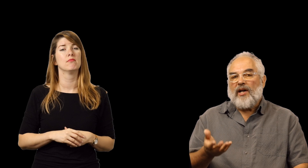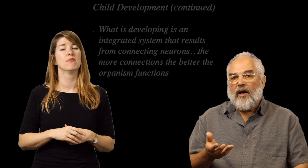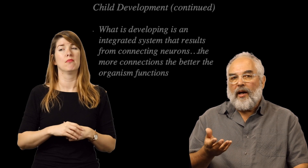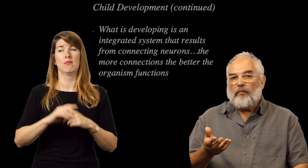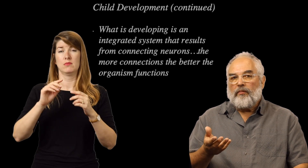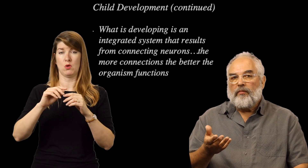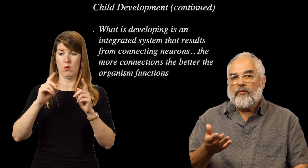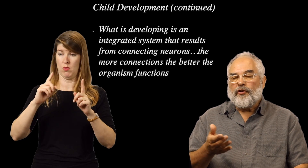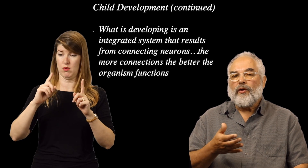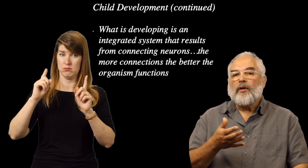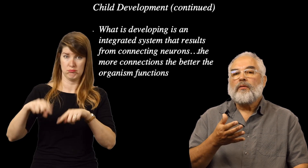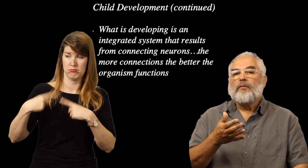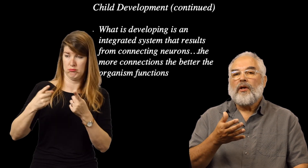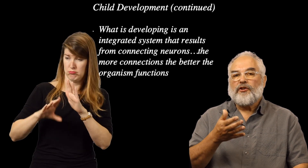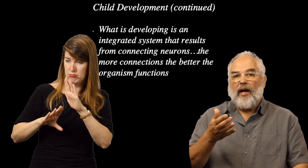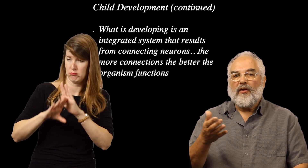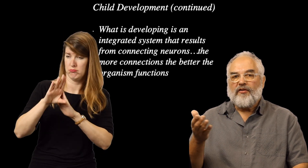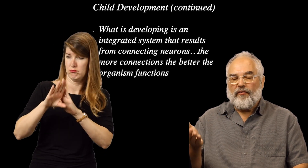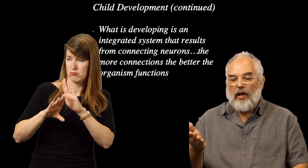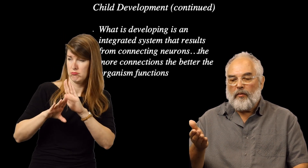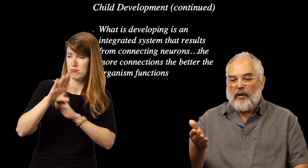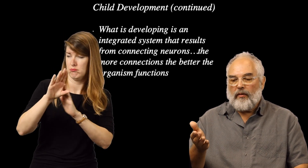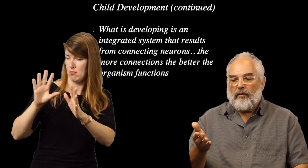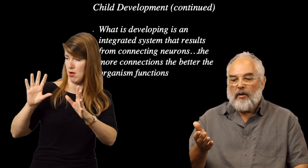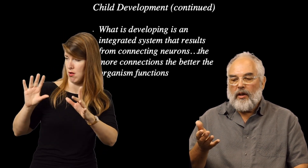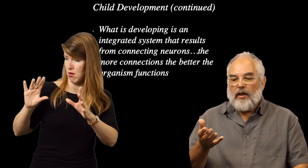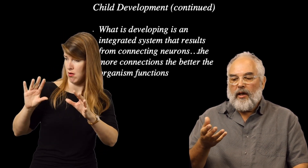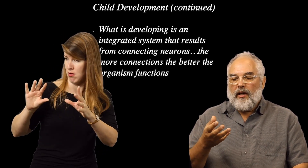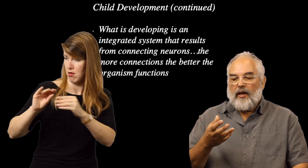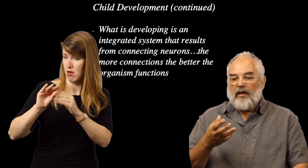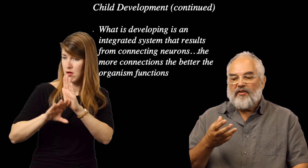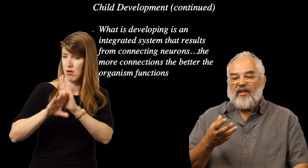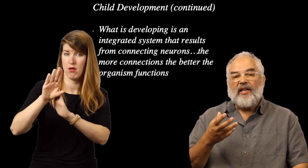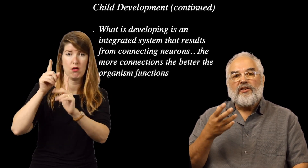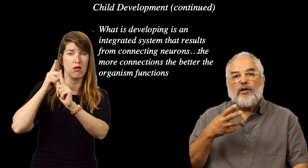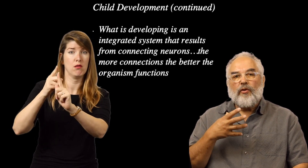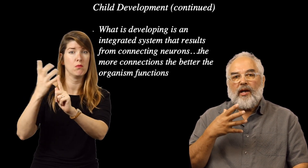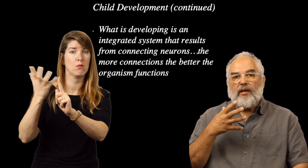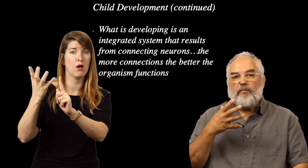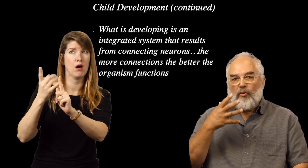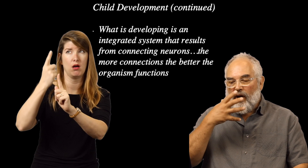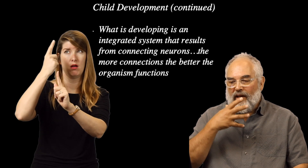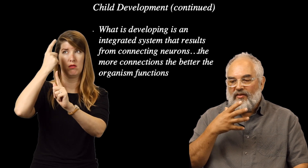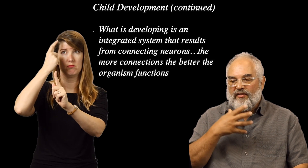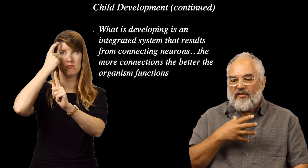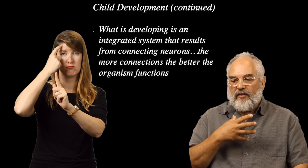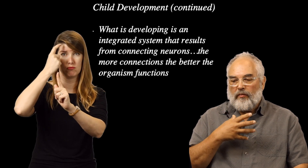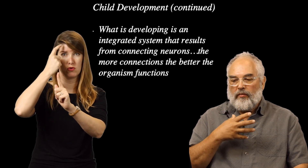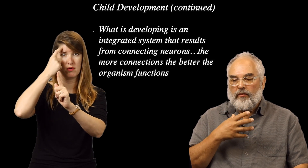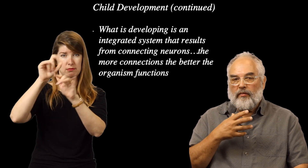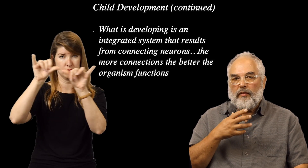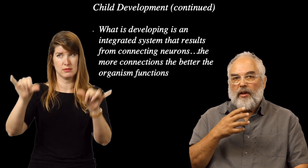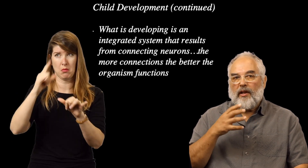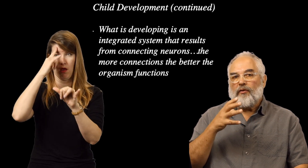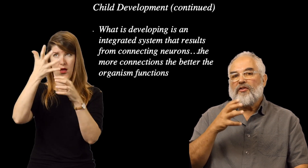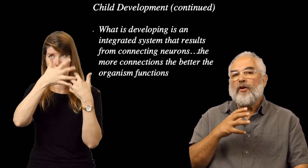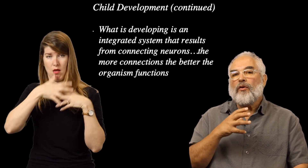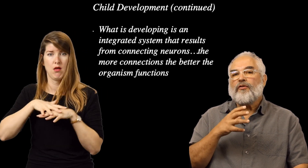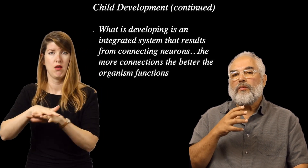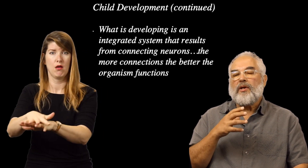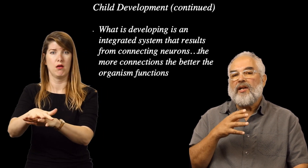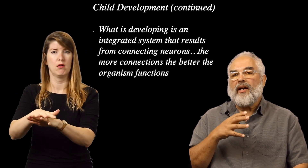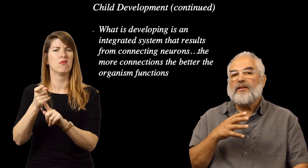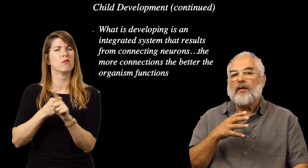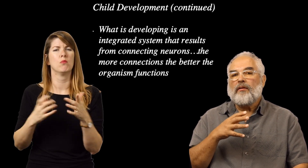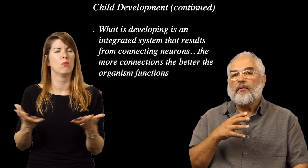developing over time during a child's development is an integrated brain system that